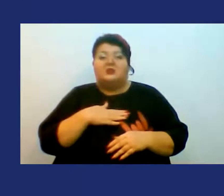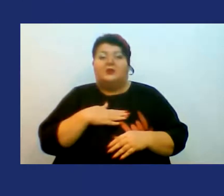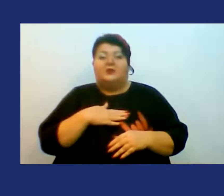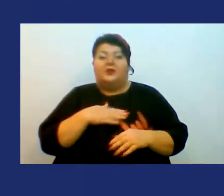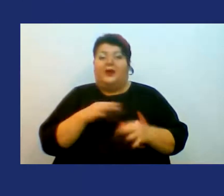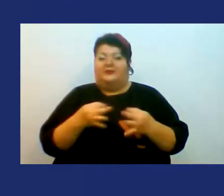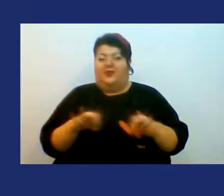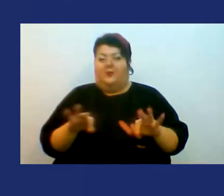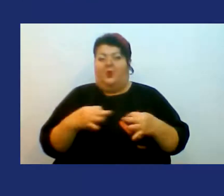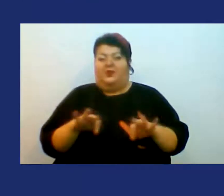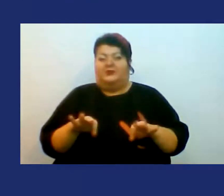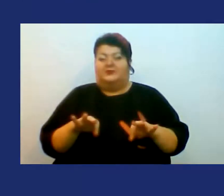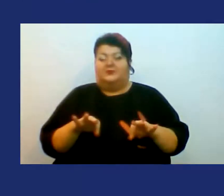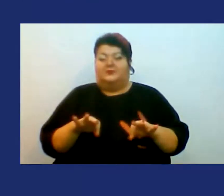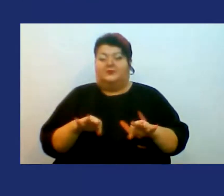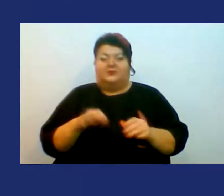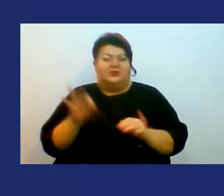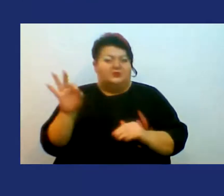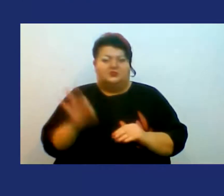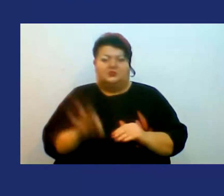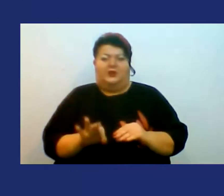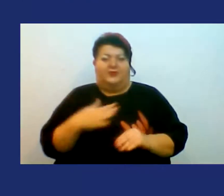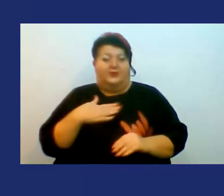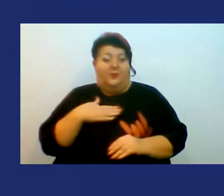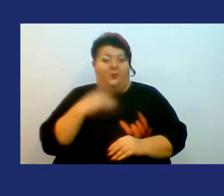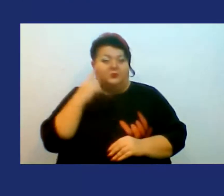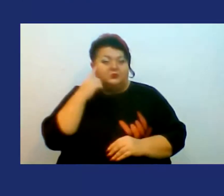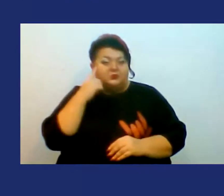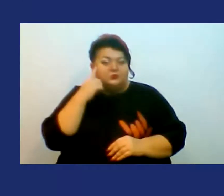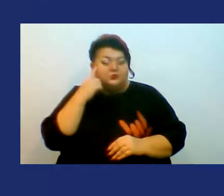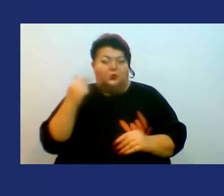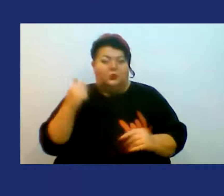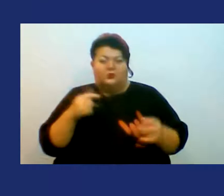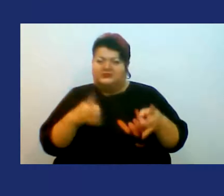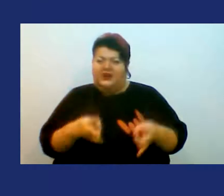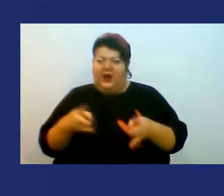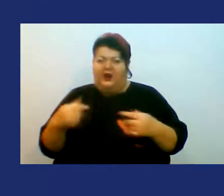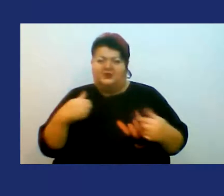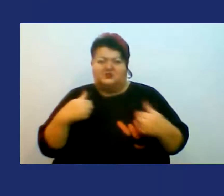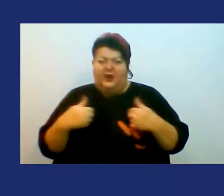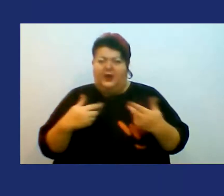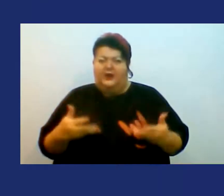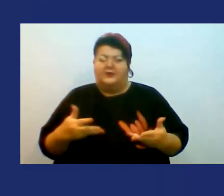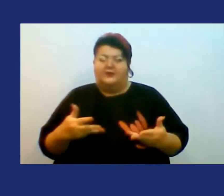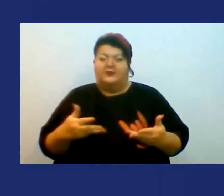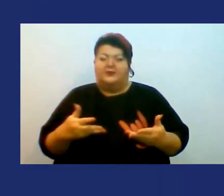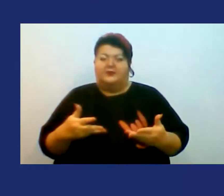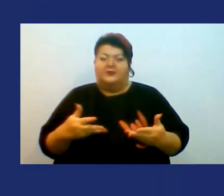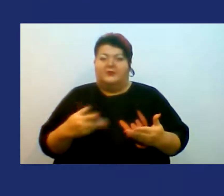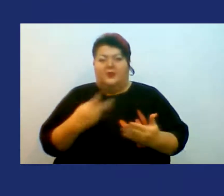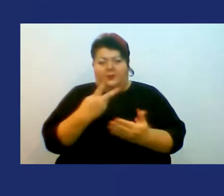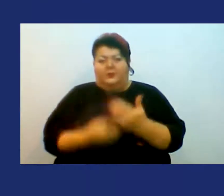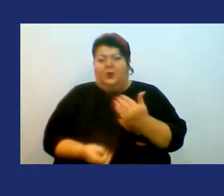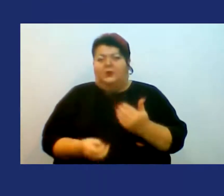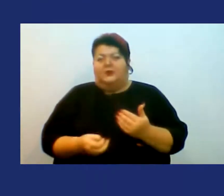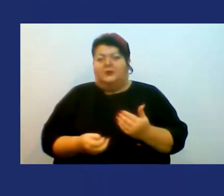the lesson to be learned, because often enough our electoral democracy suffers often enough